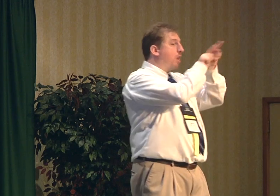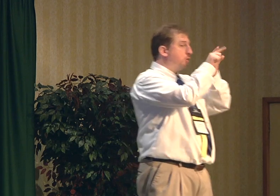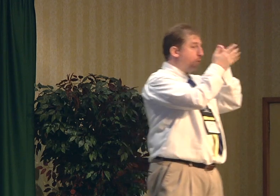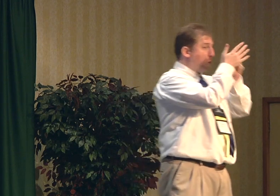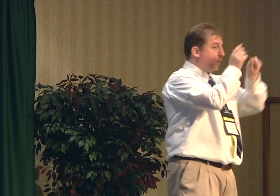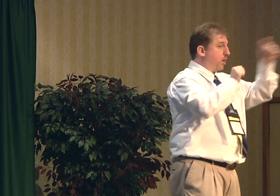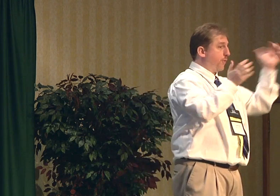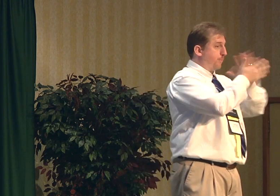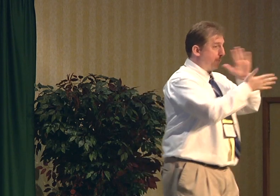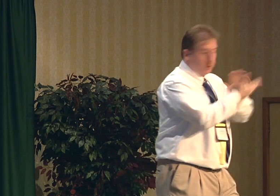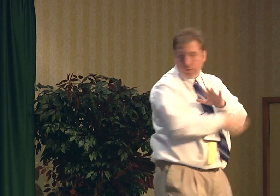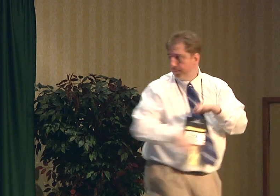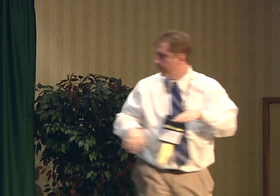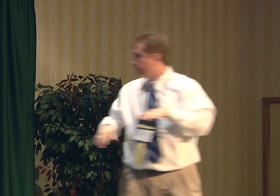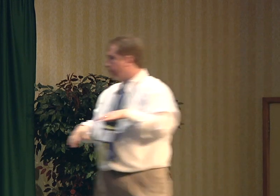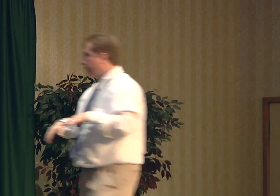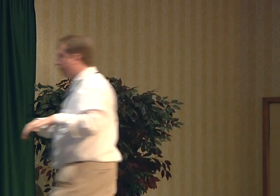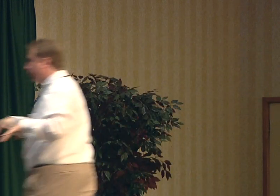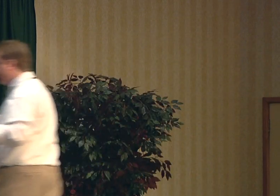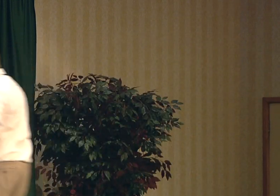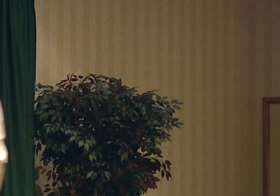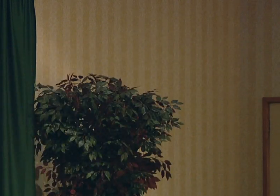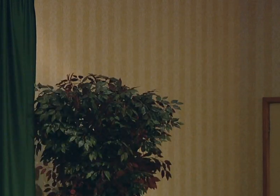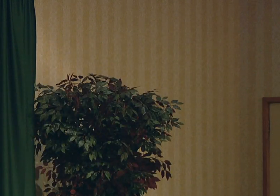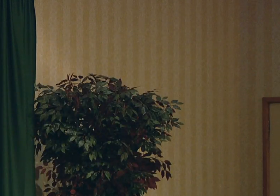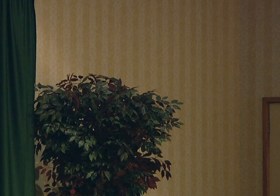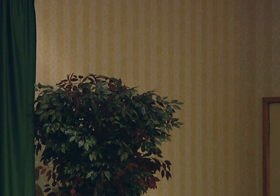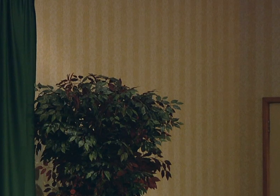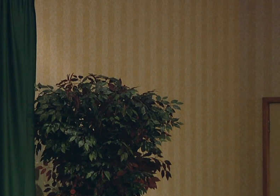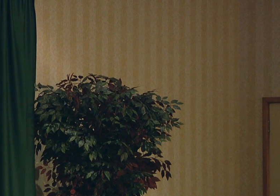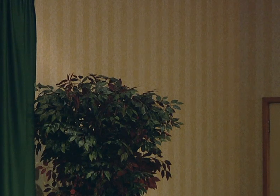So the Joint Commission also published another document.